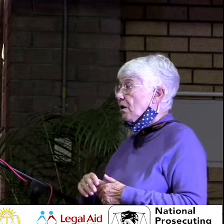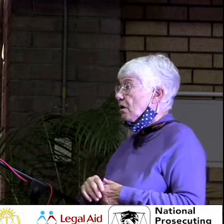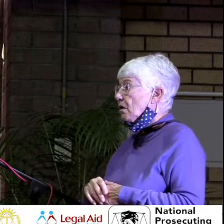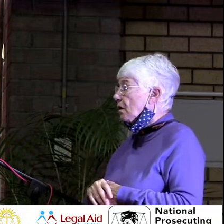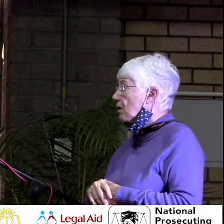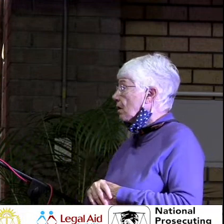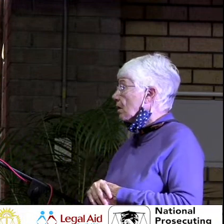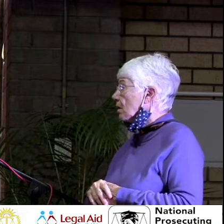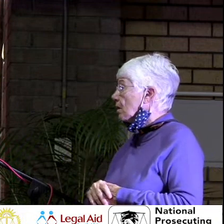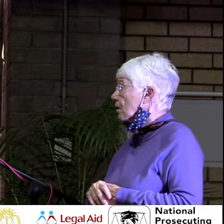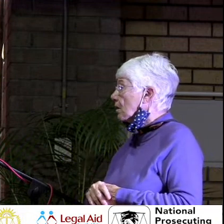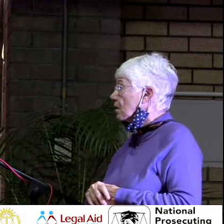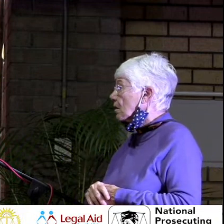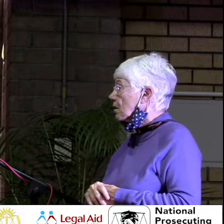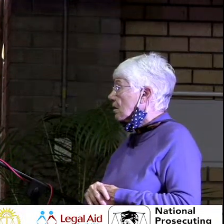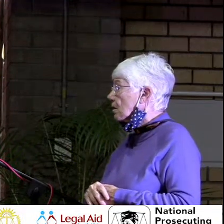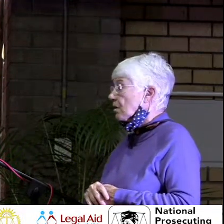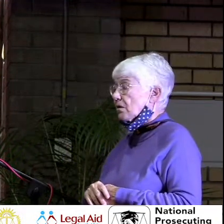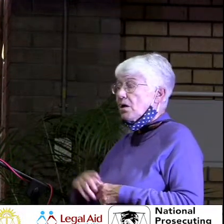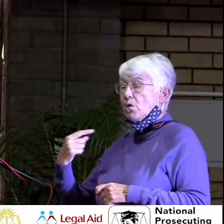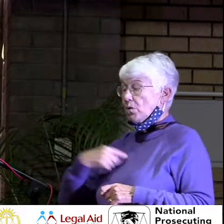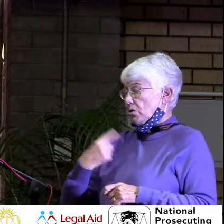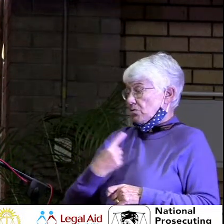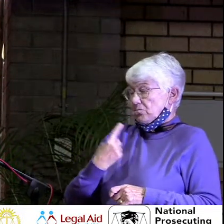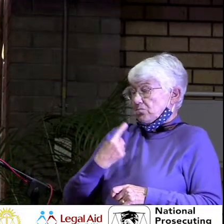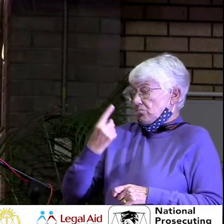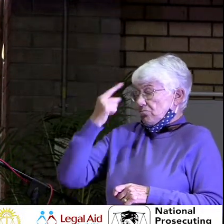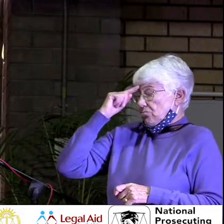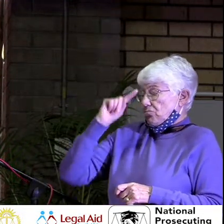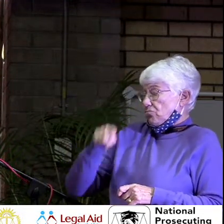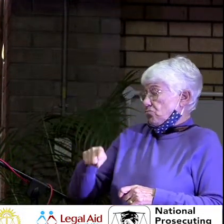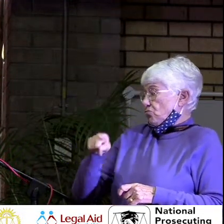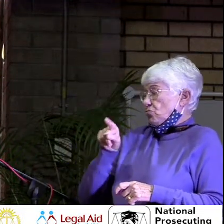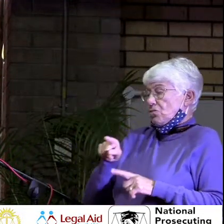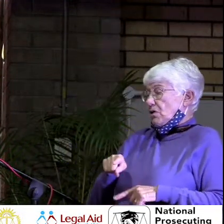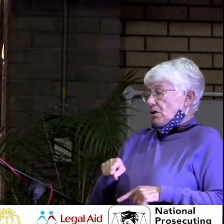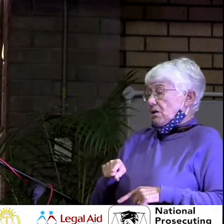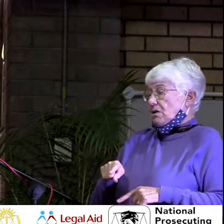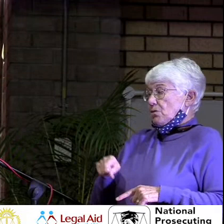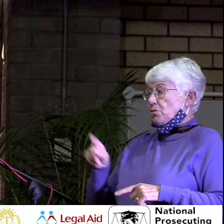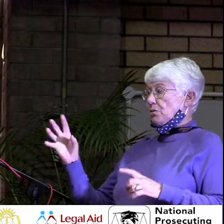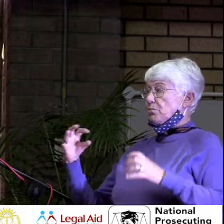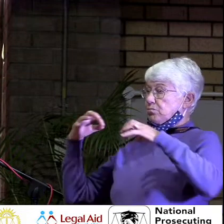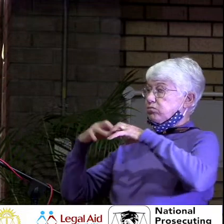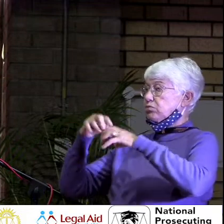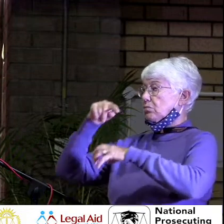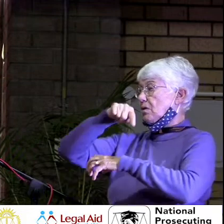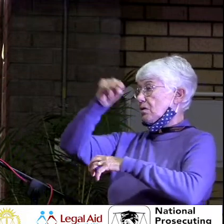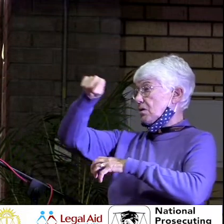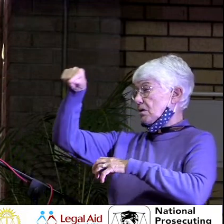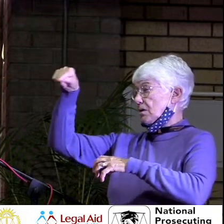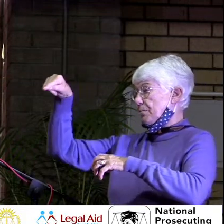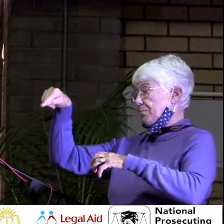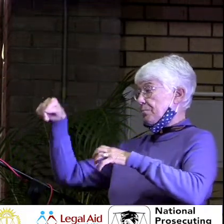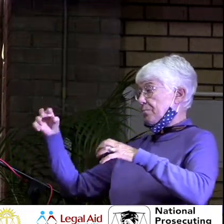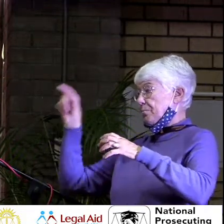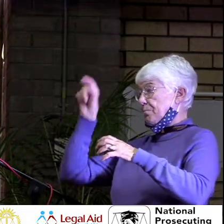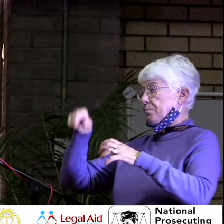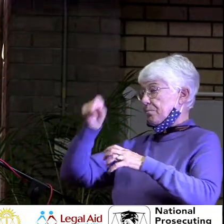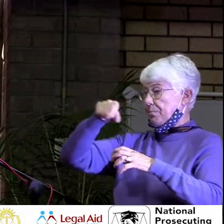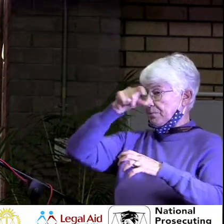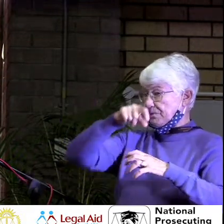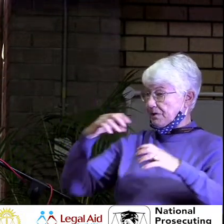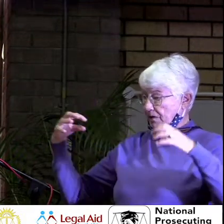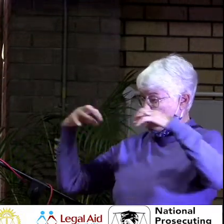is informed by a number of legislation and also the strategic document that Deputy Minister referred